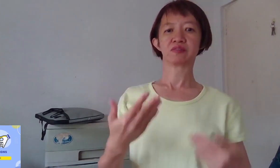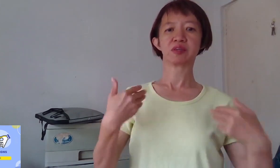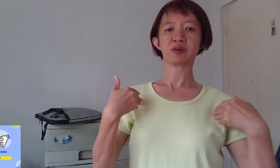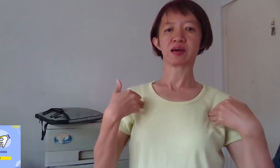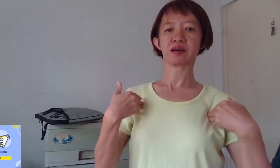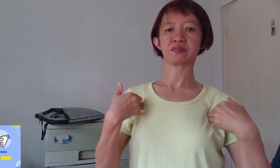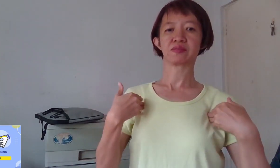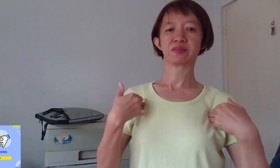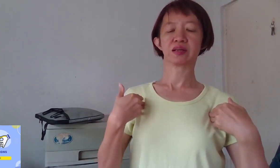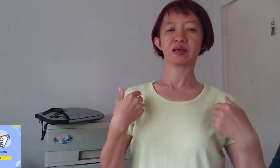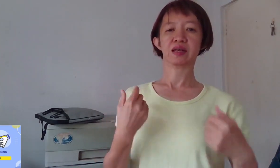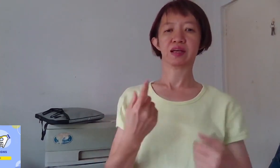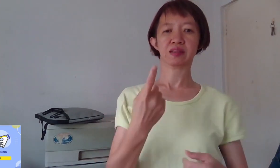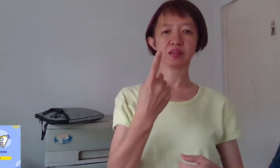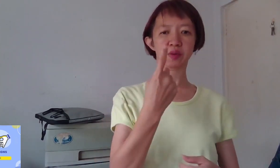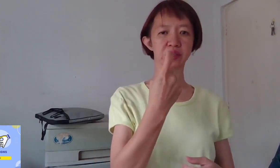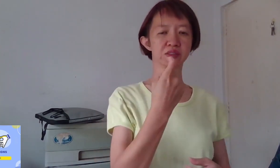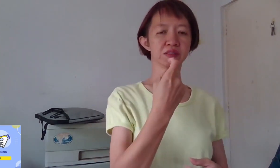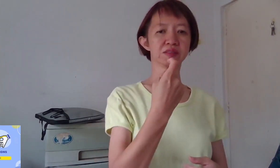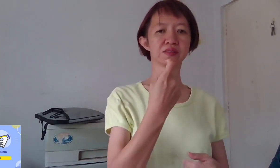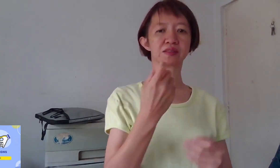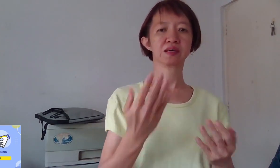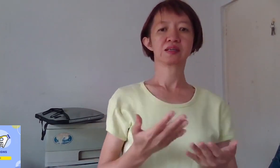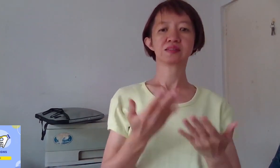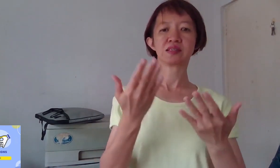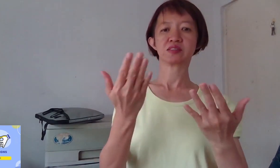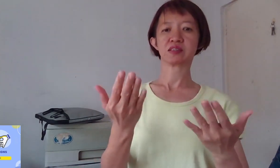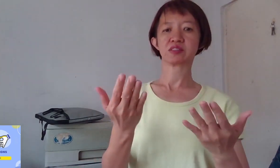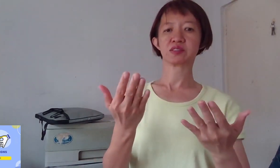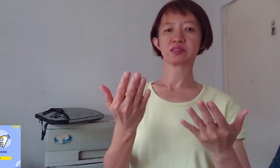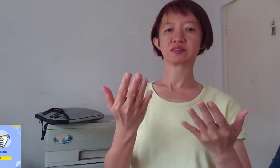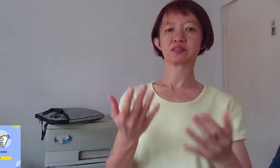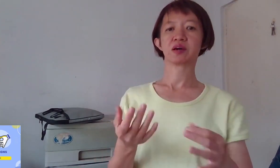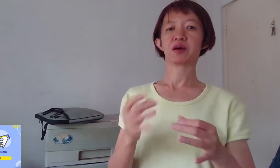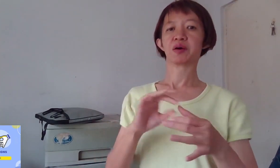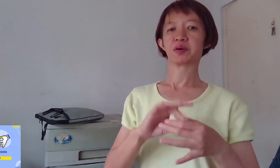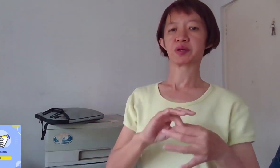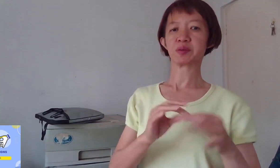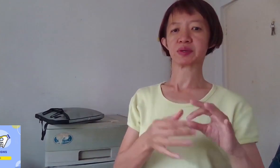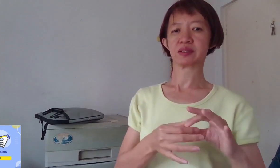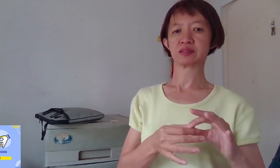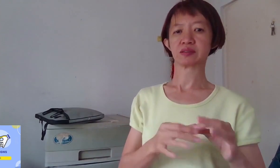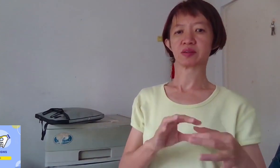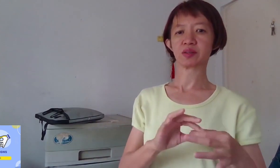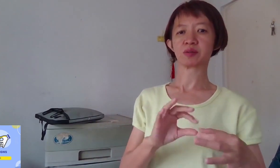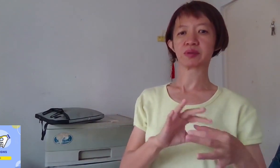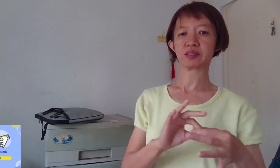If you have any questions, suggestions, or